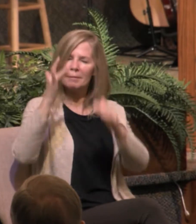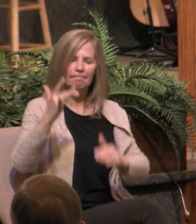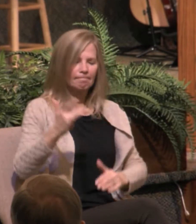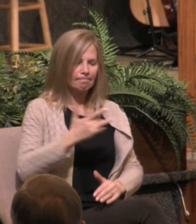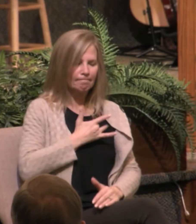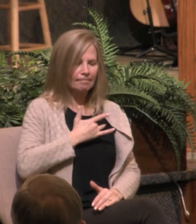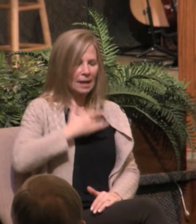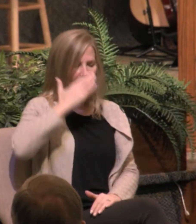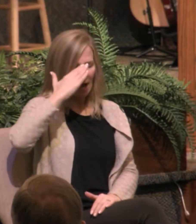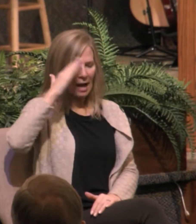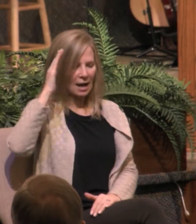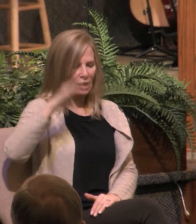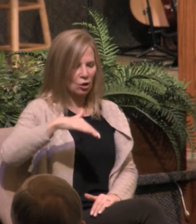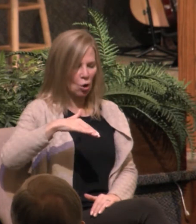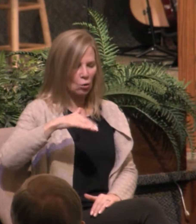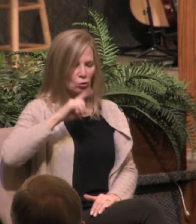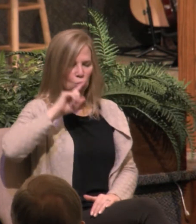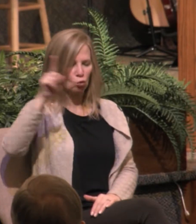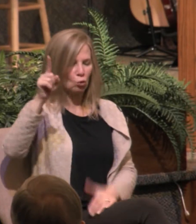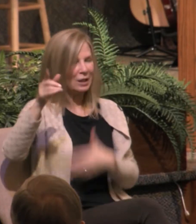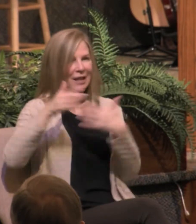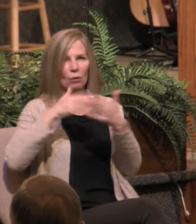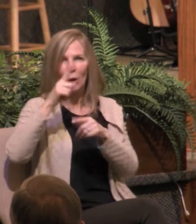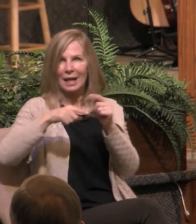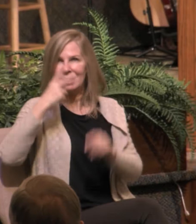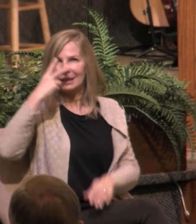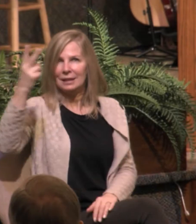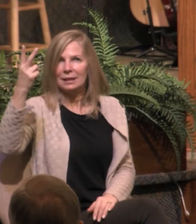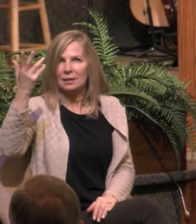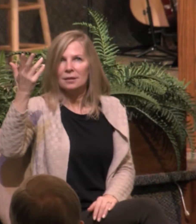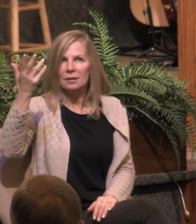seen. We need what Moses had.